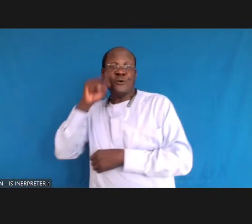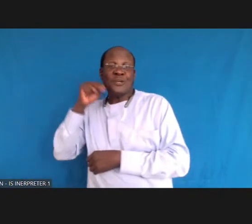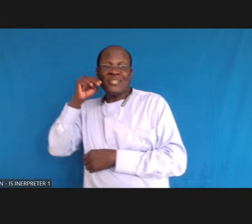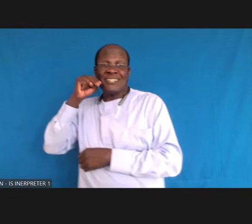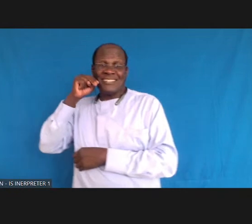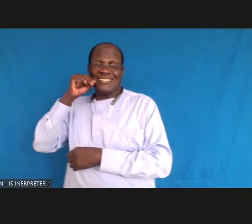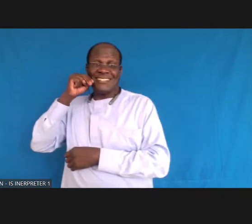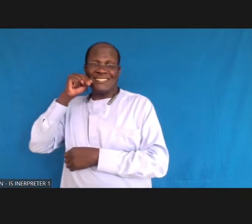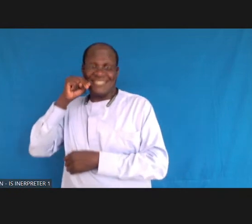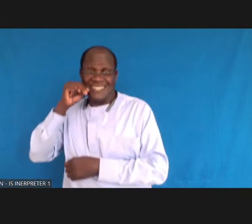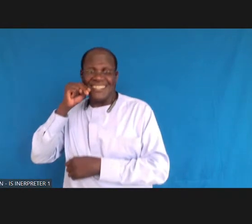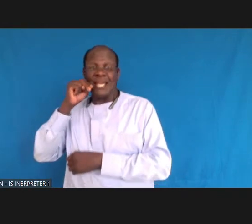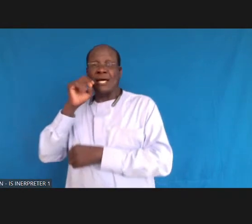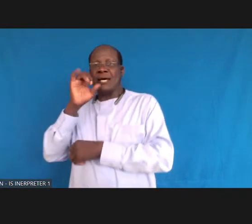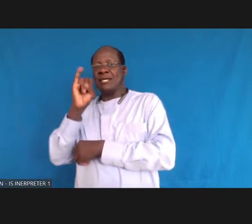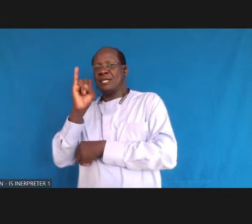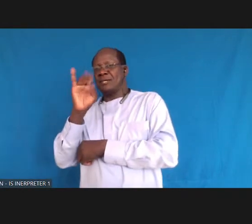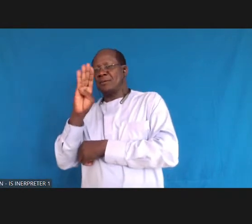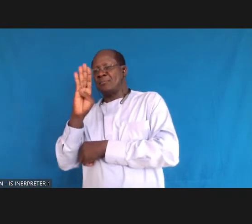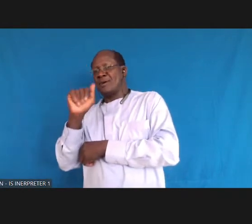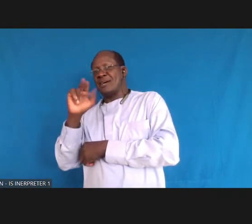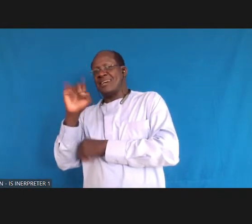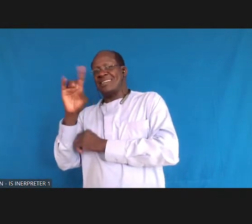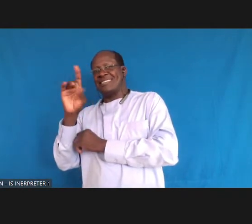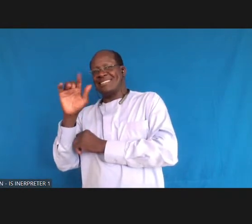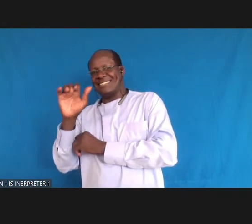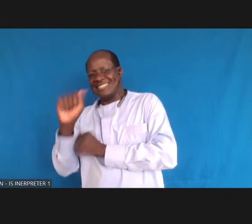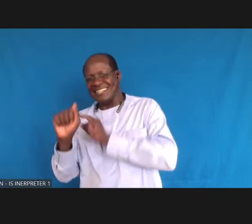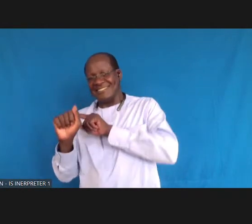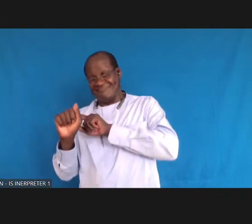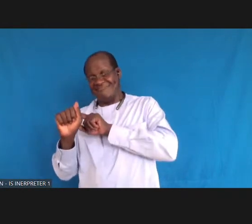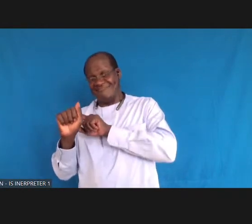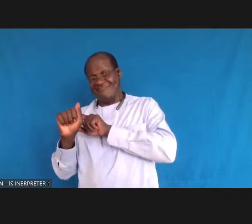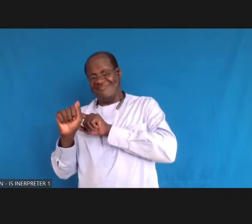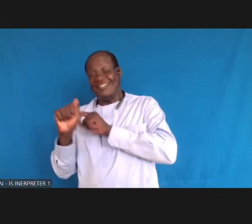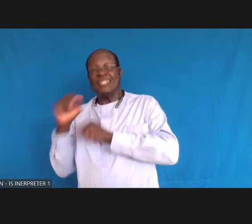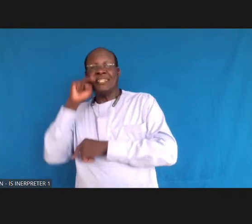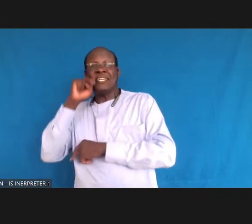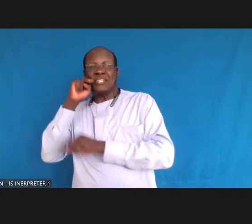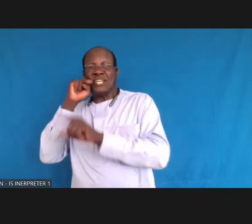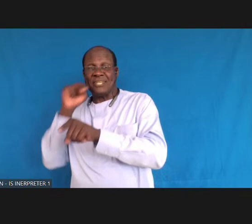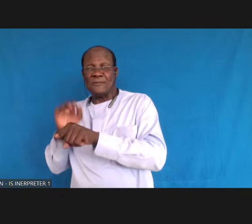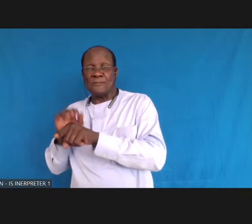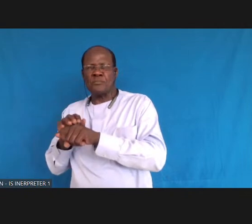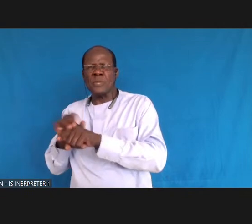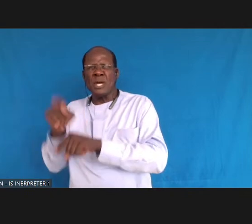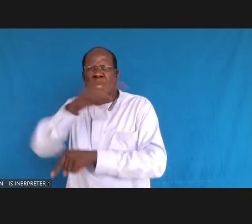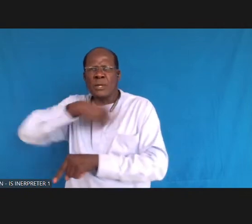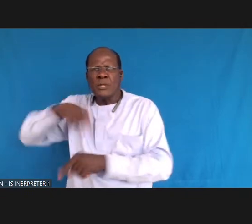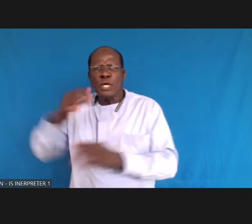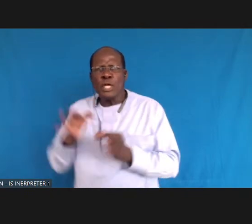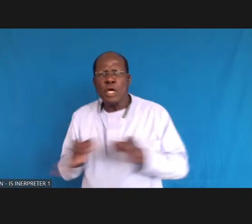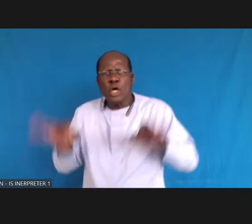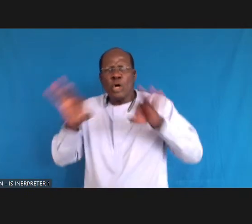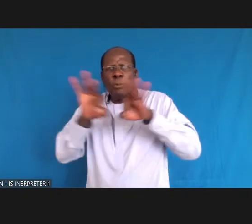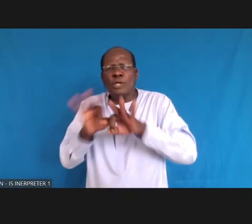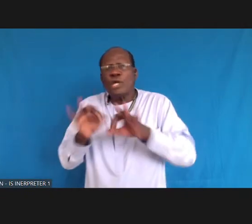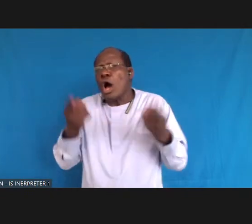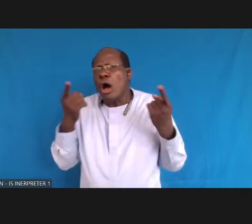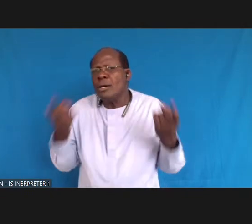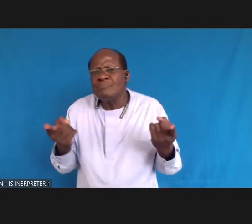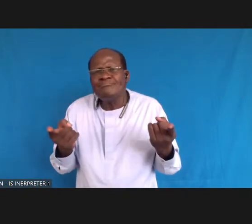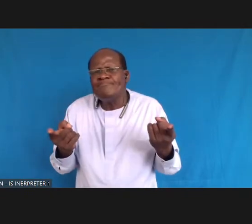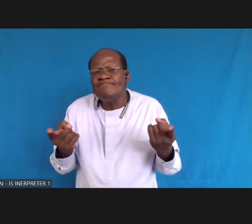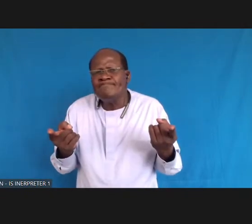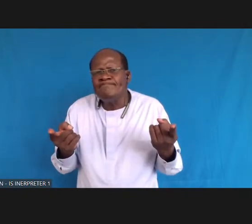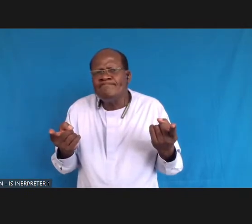Ibadan, Nigeria. And one of the mechanisms that I think that we used to involve, that